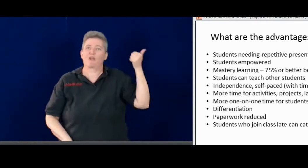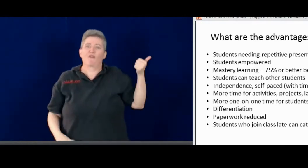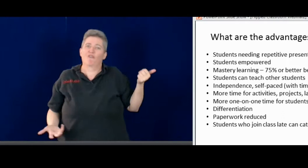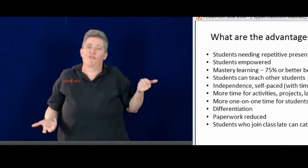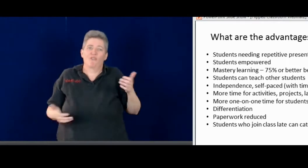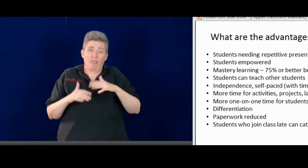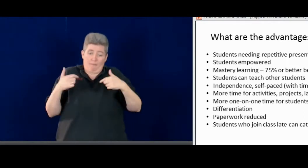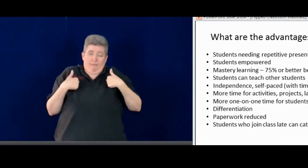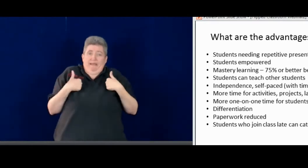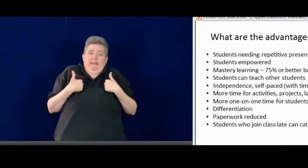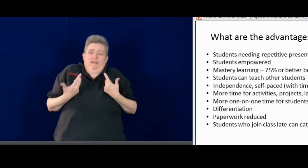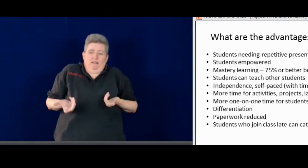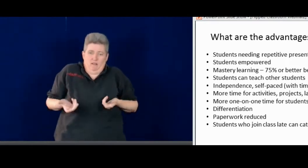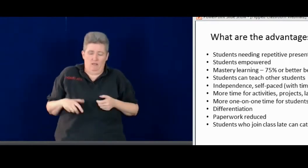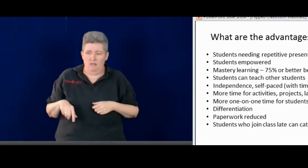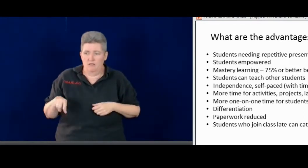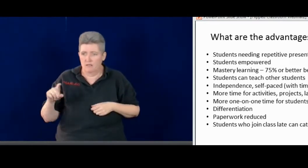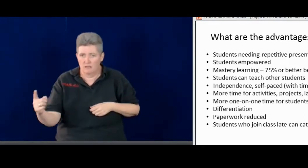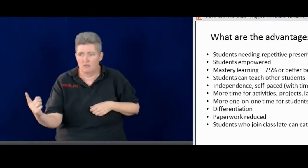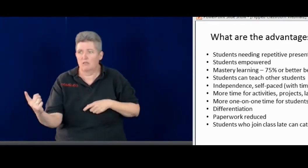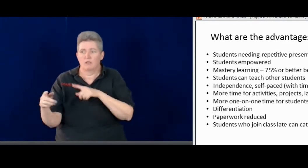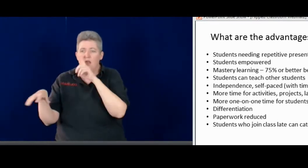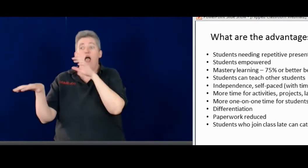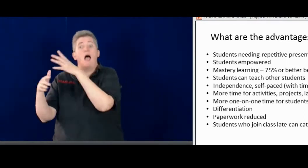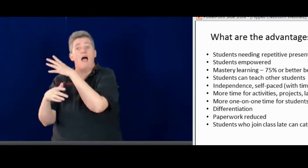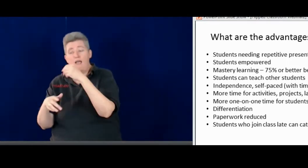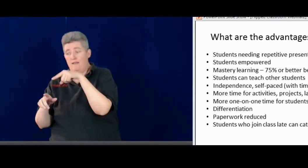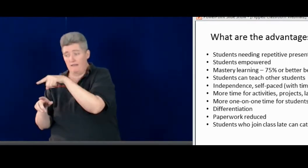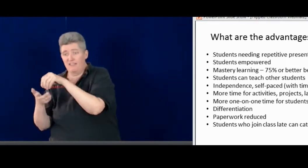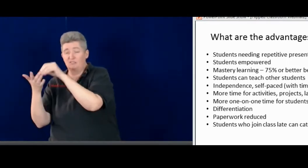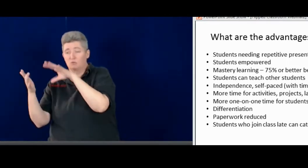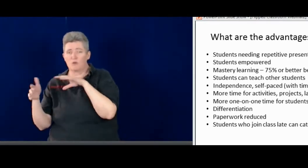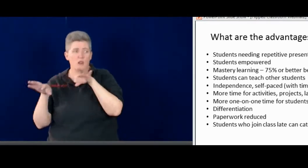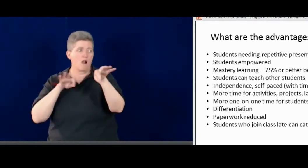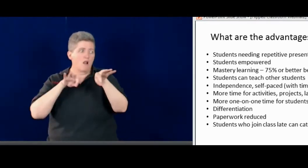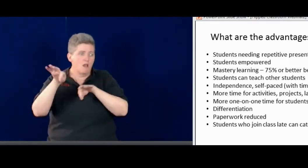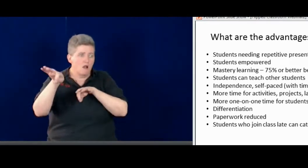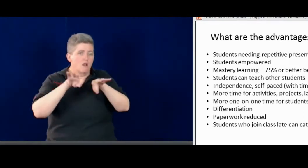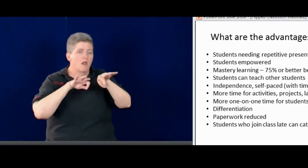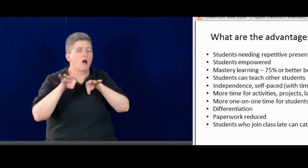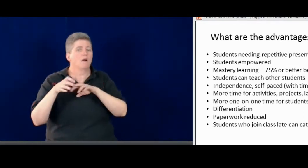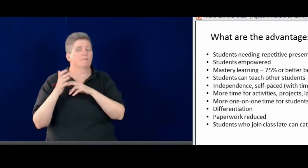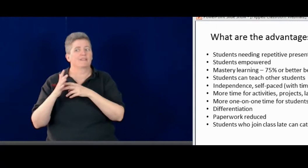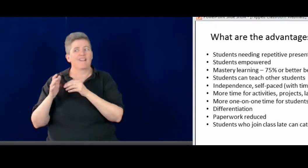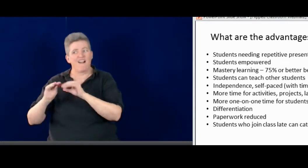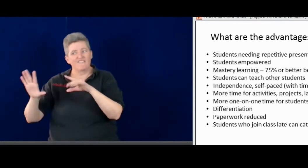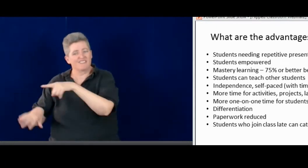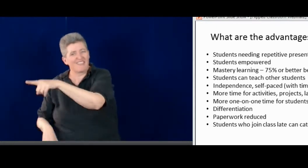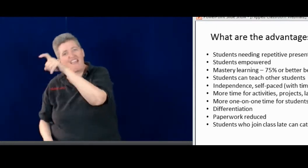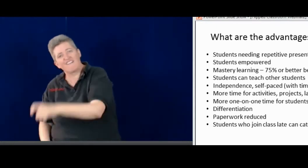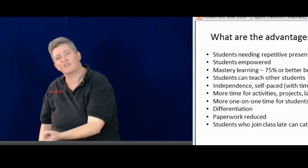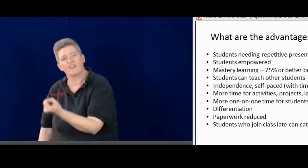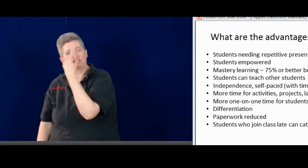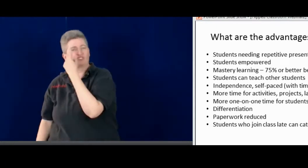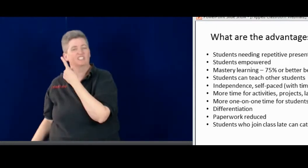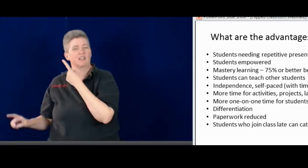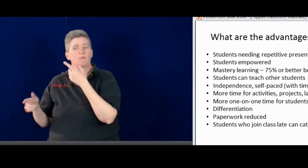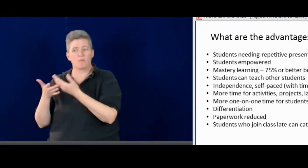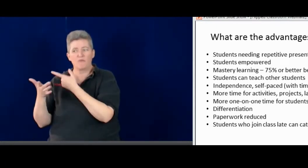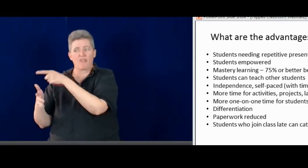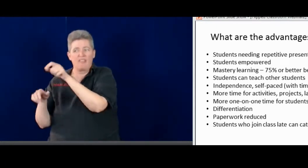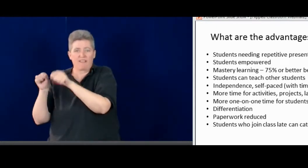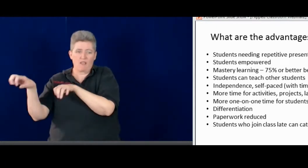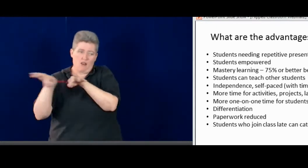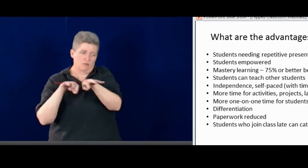perfect. I think it's better for the student to learn from another student other than me. I think that's great. And then as the student is